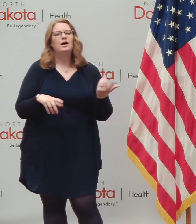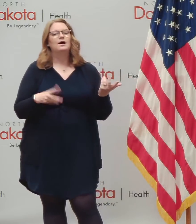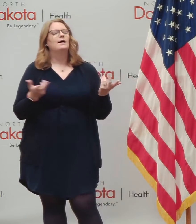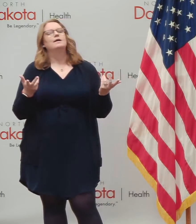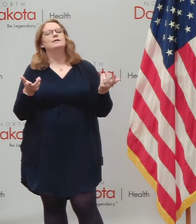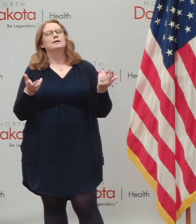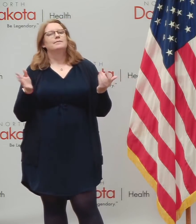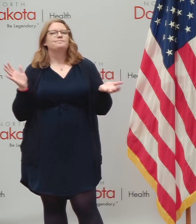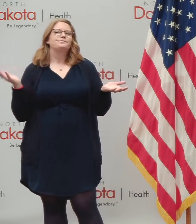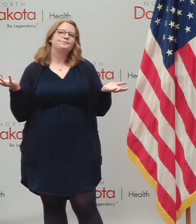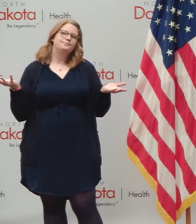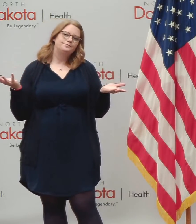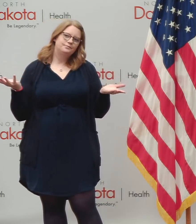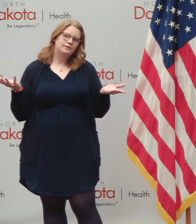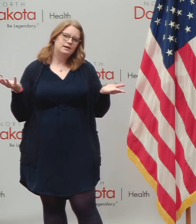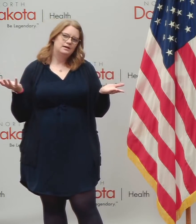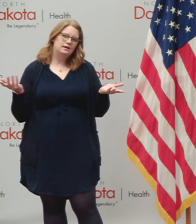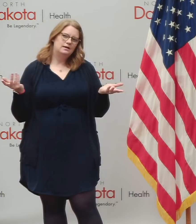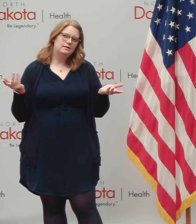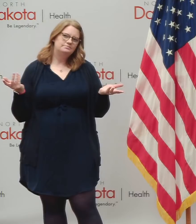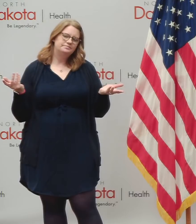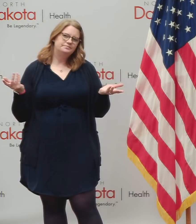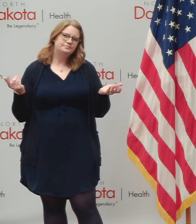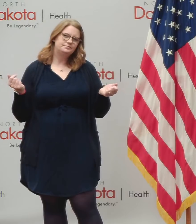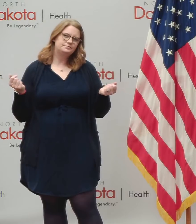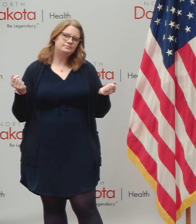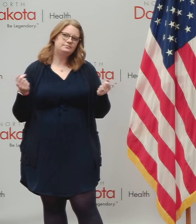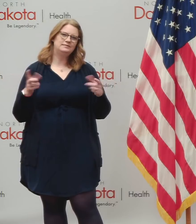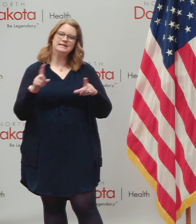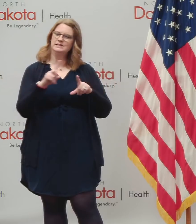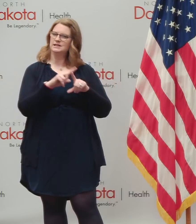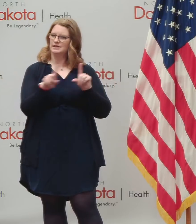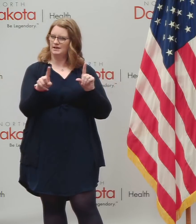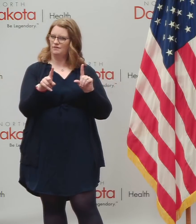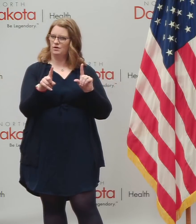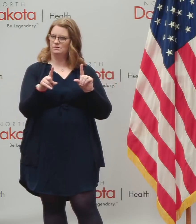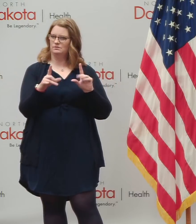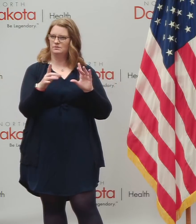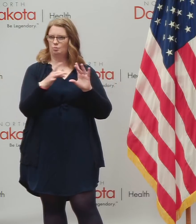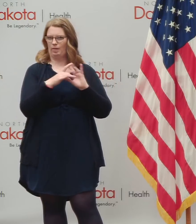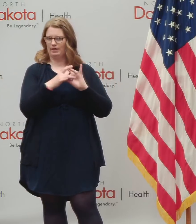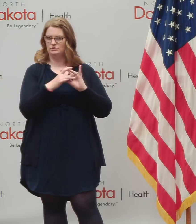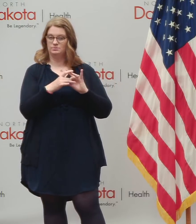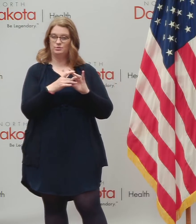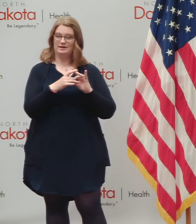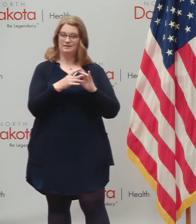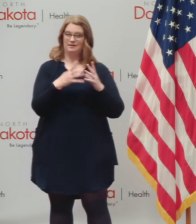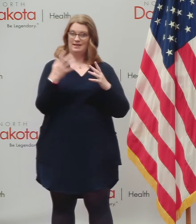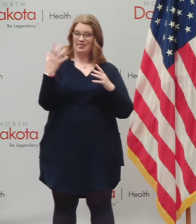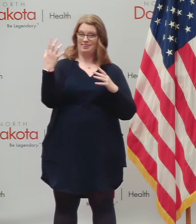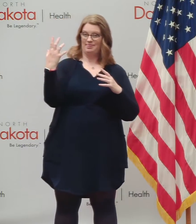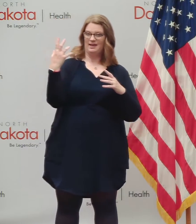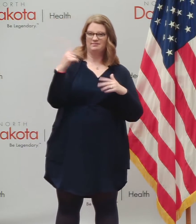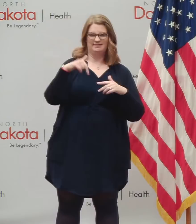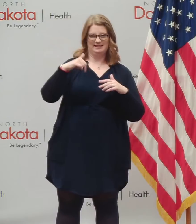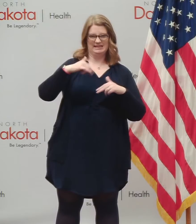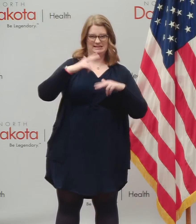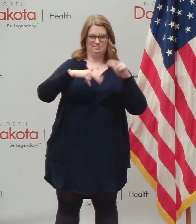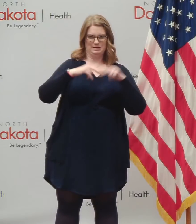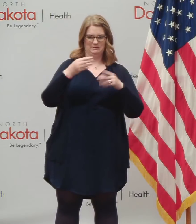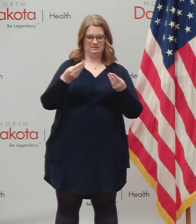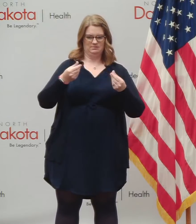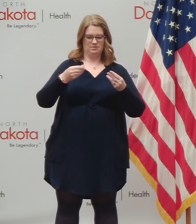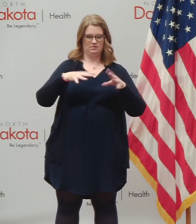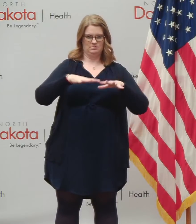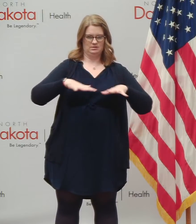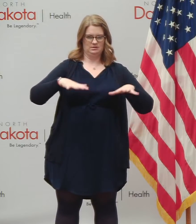of a different set of relationship between the Capitol grounds per se, not other state